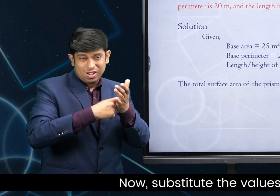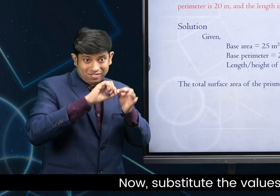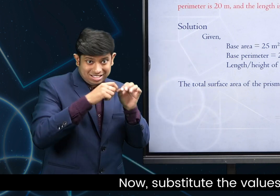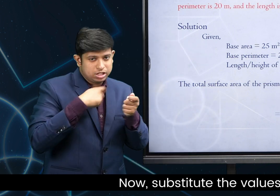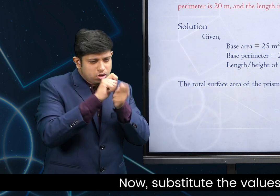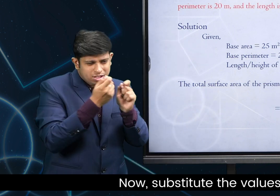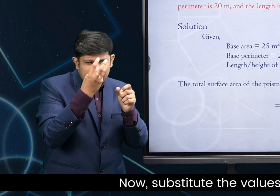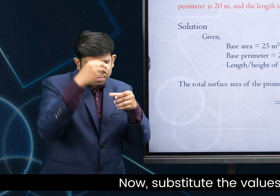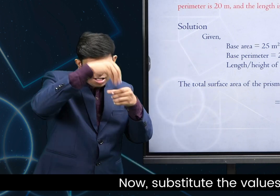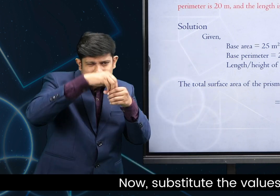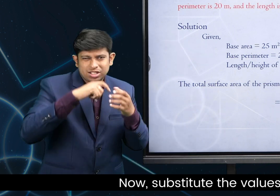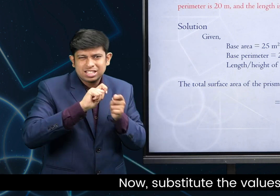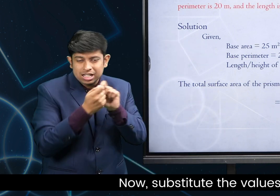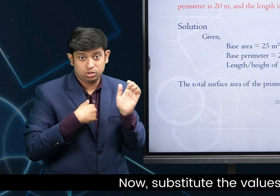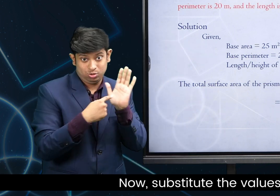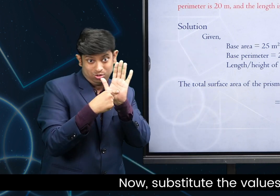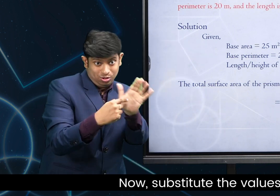Now substitute the values in the formula.